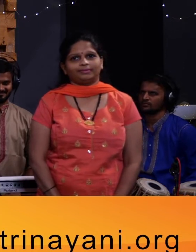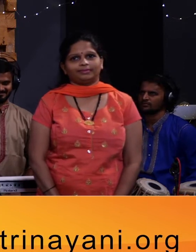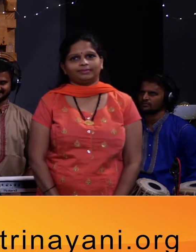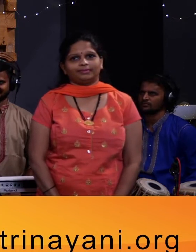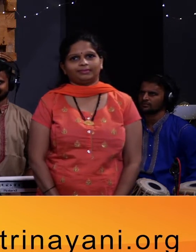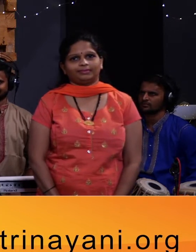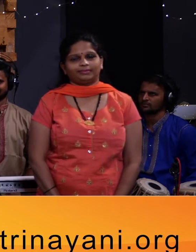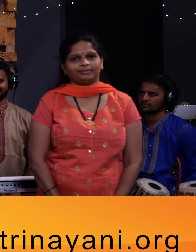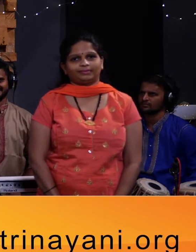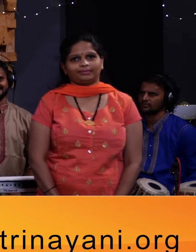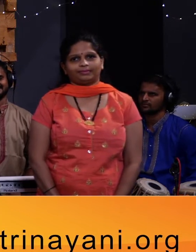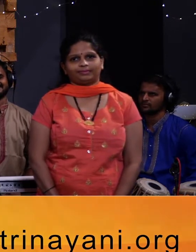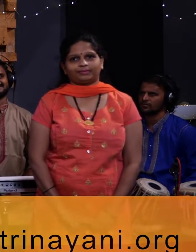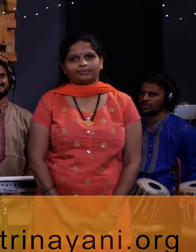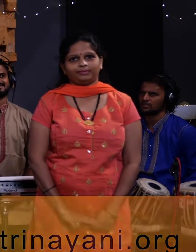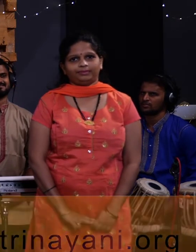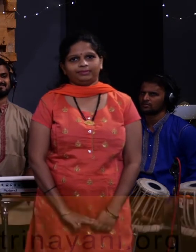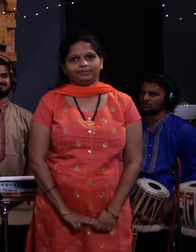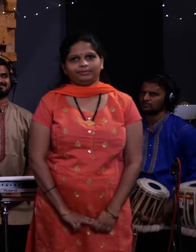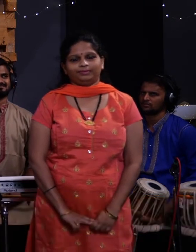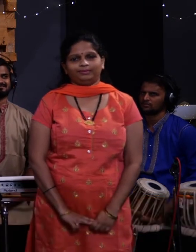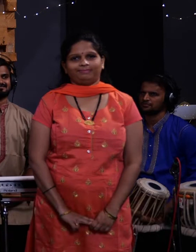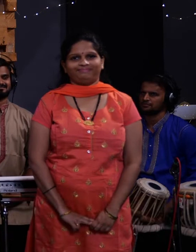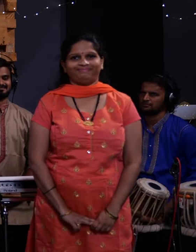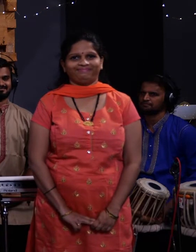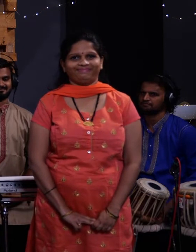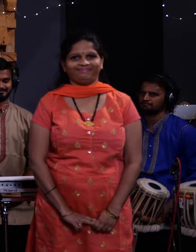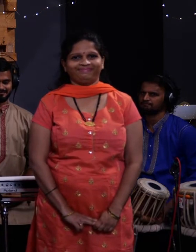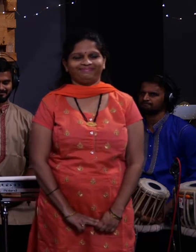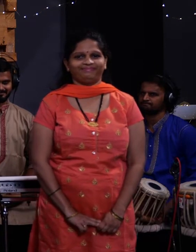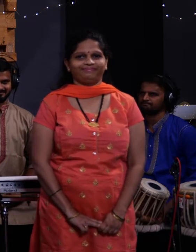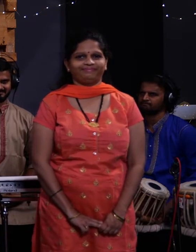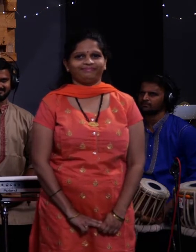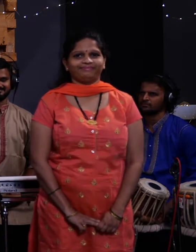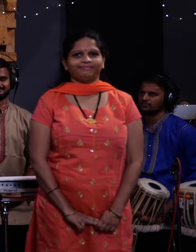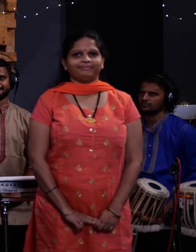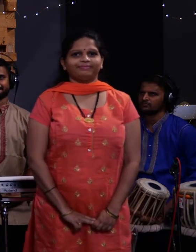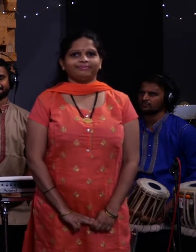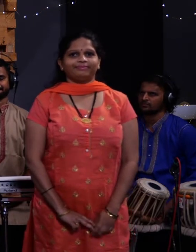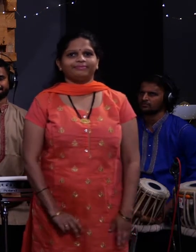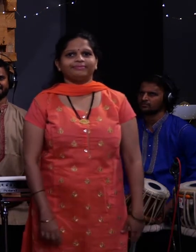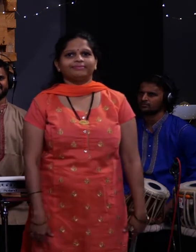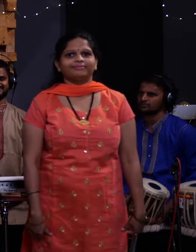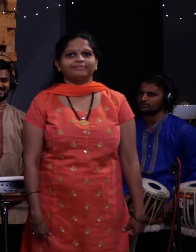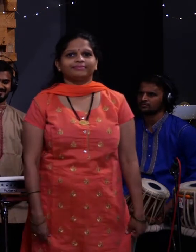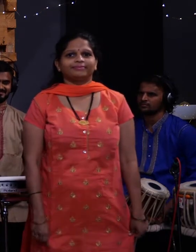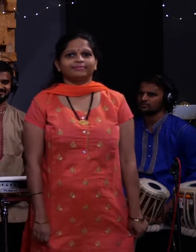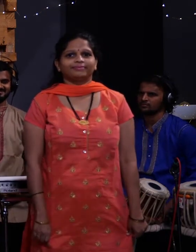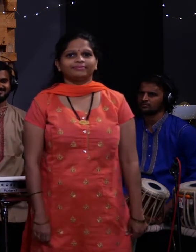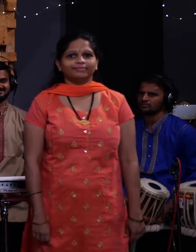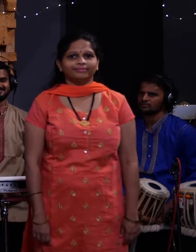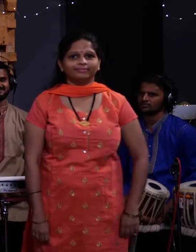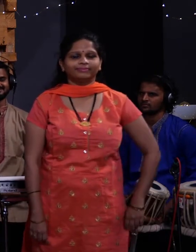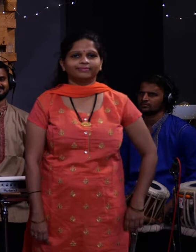also to showcase the wonders of inclusion and diversity. Trinayani creates awareness about disability and diversity, and we